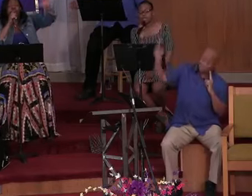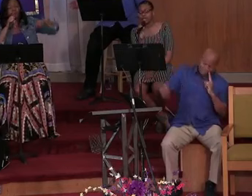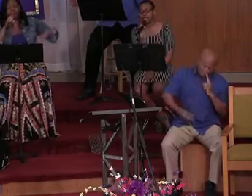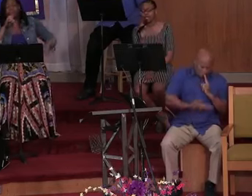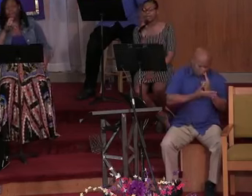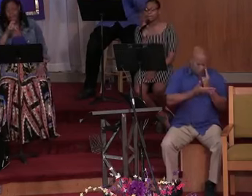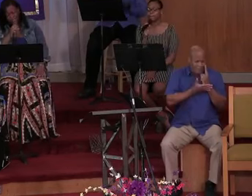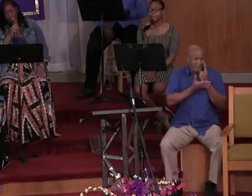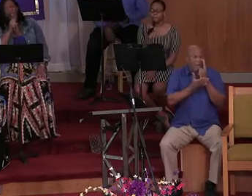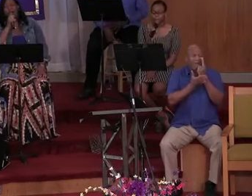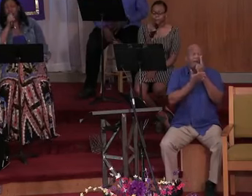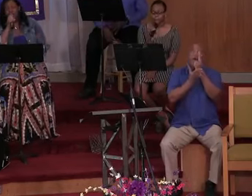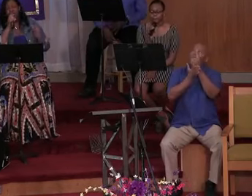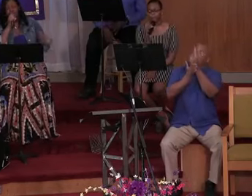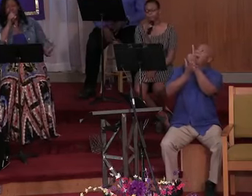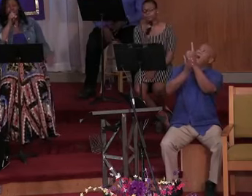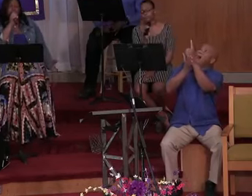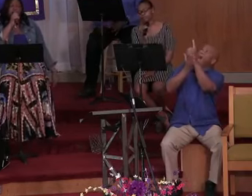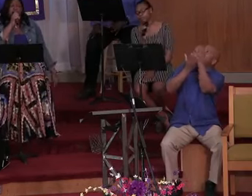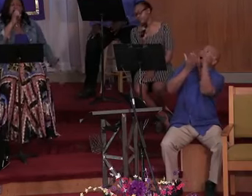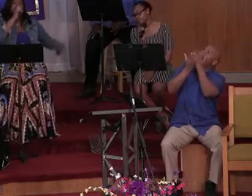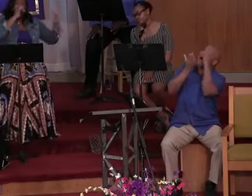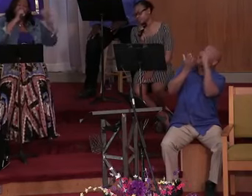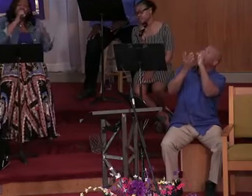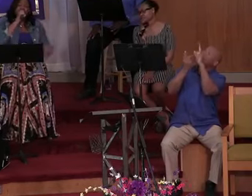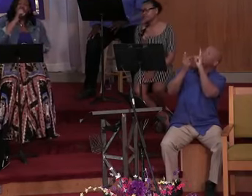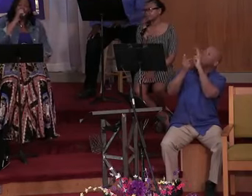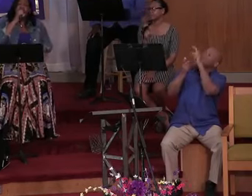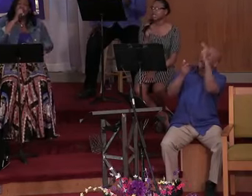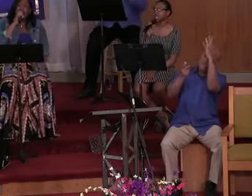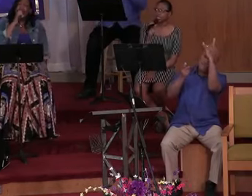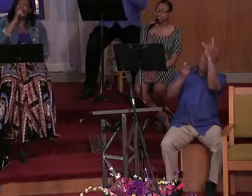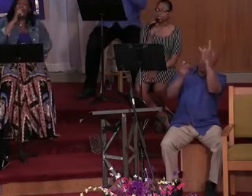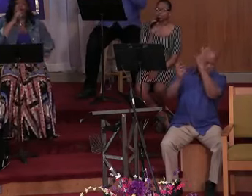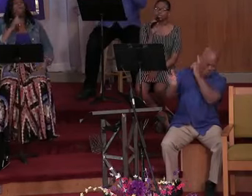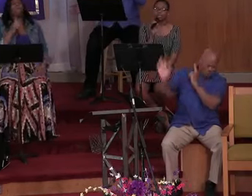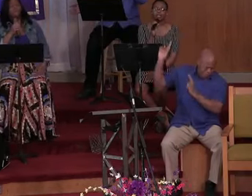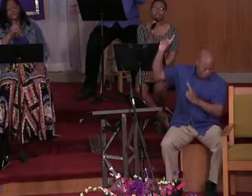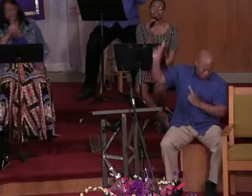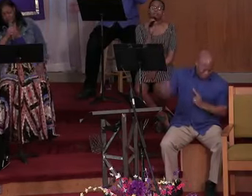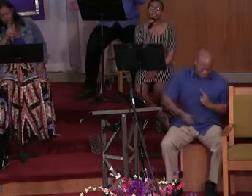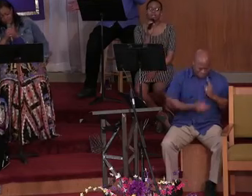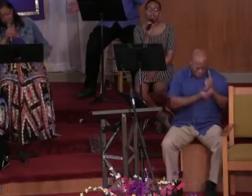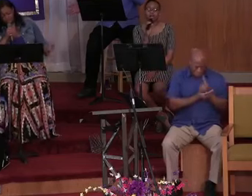Jesus. Oh, yes, you do, God. You lift me up.